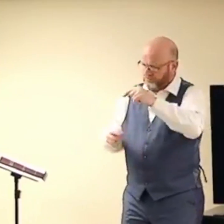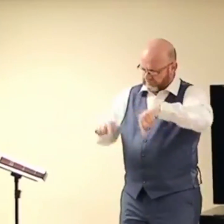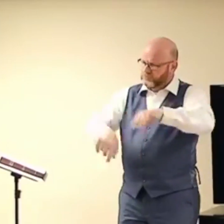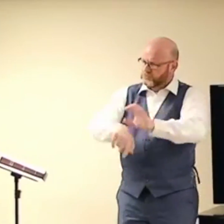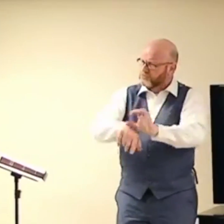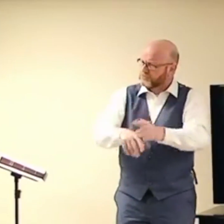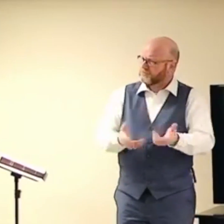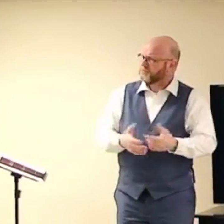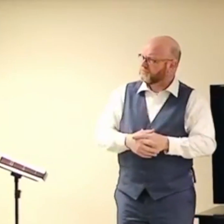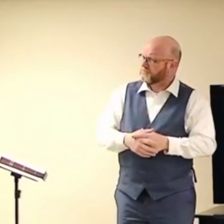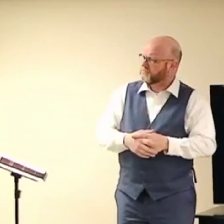need to